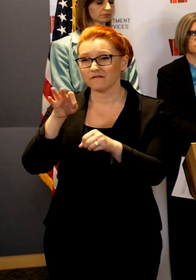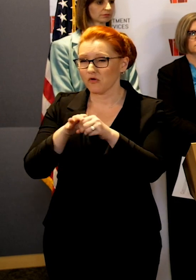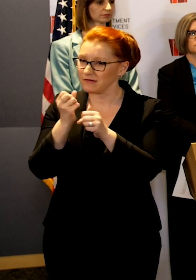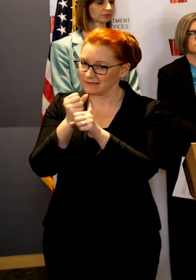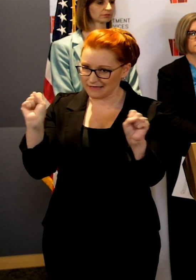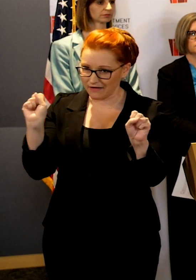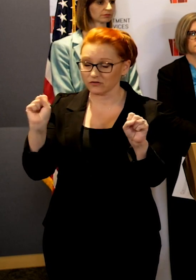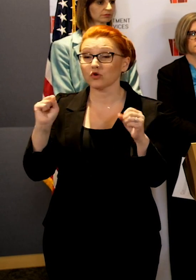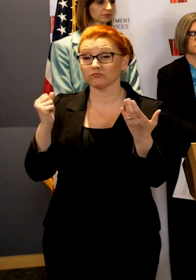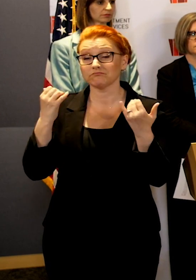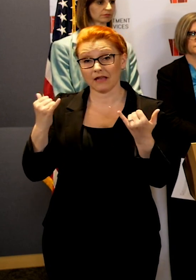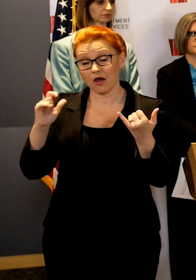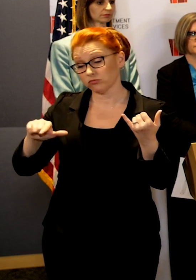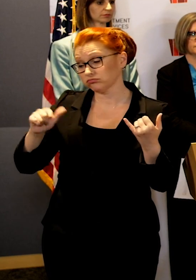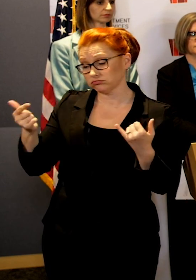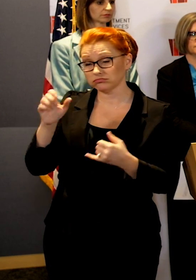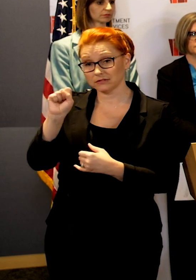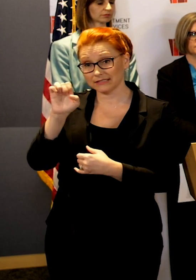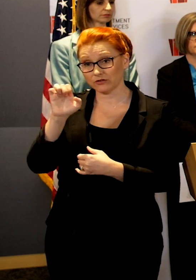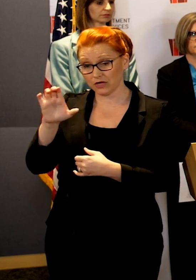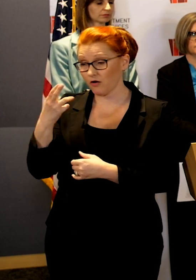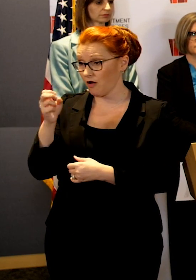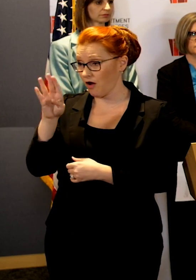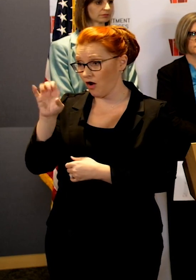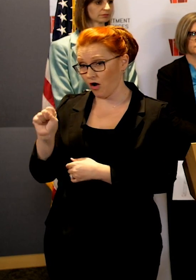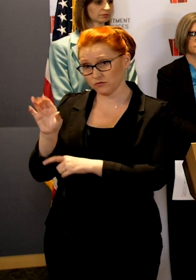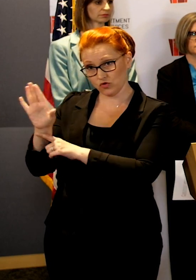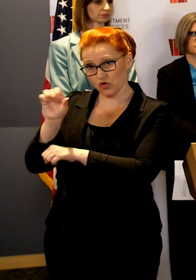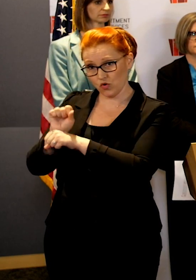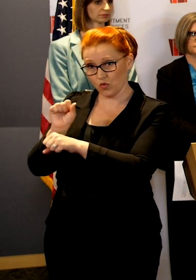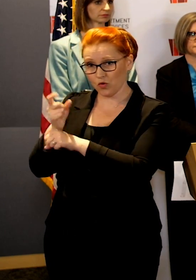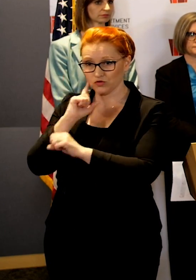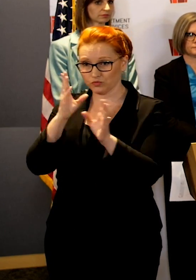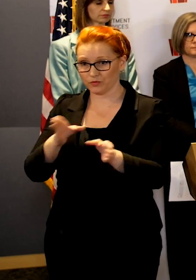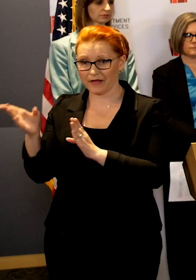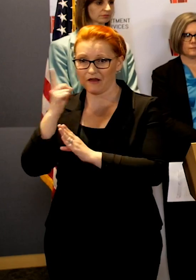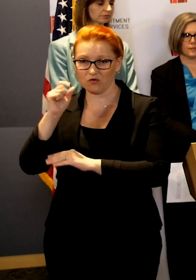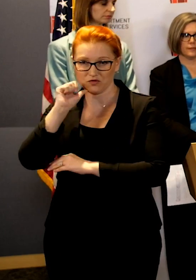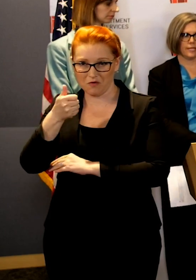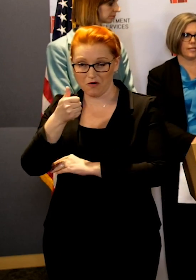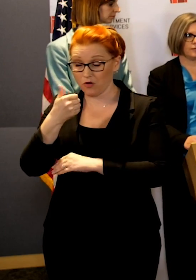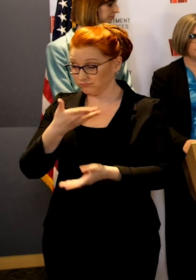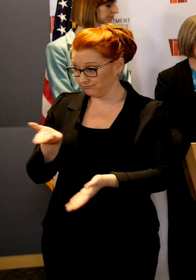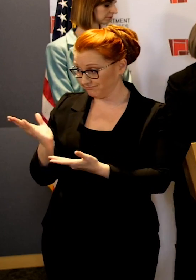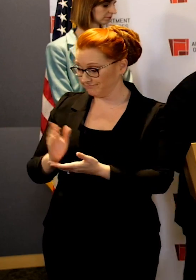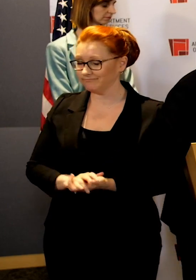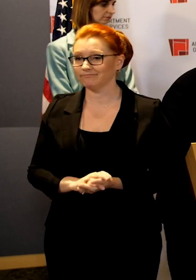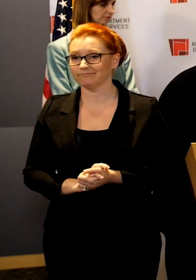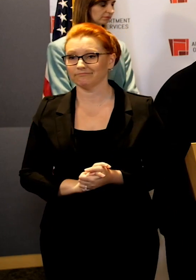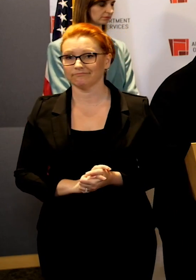Let's hear more from Secretary Hobbs on her work to prepare for tomorrow. Secretary Hobbs?